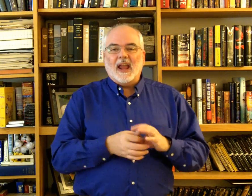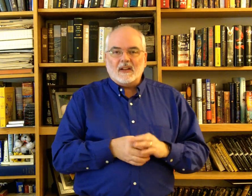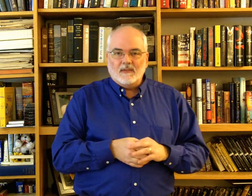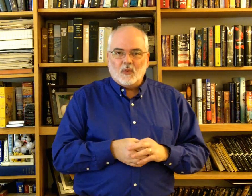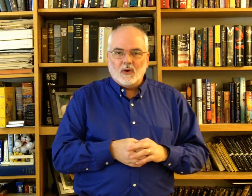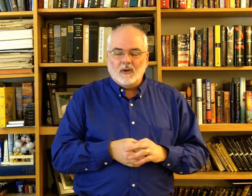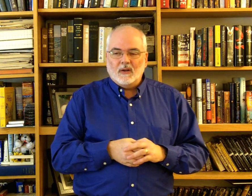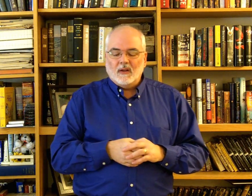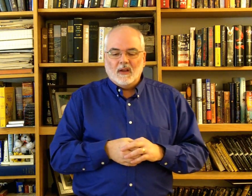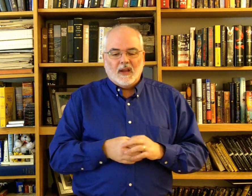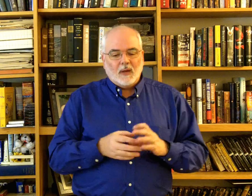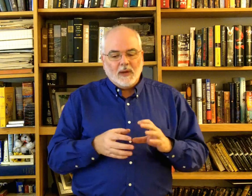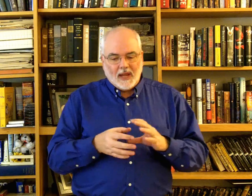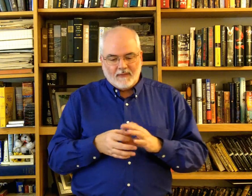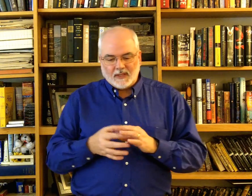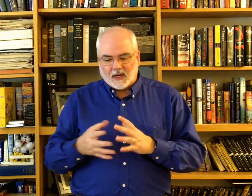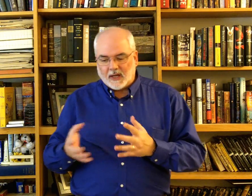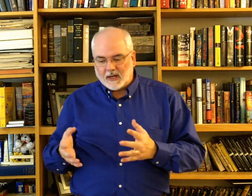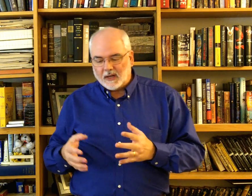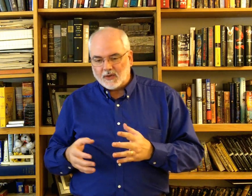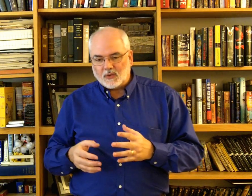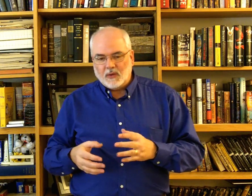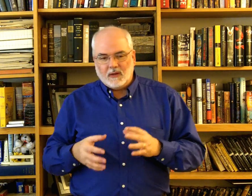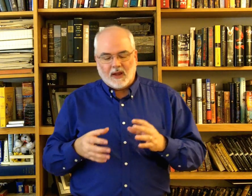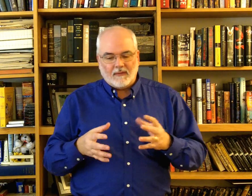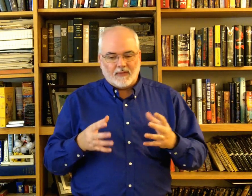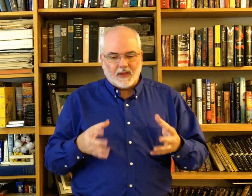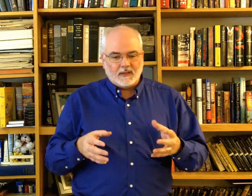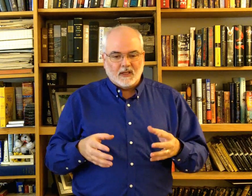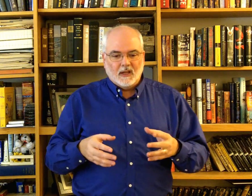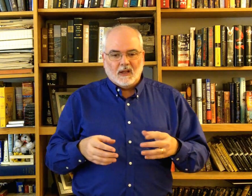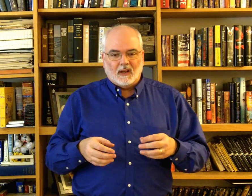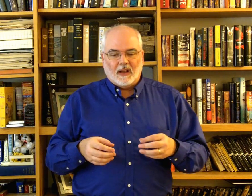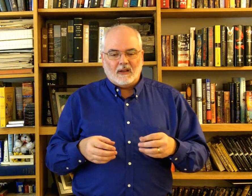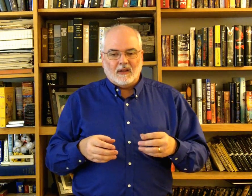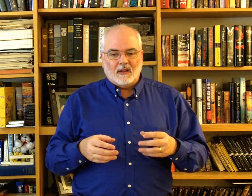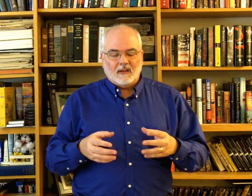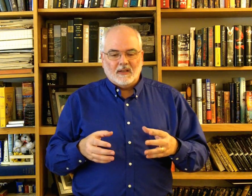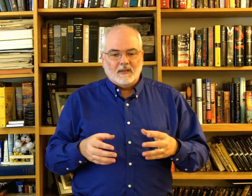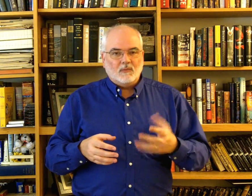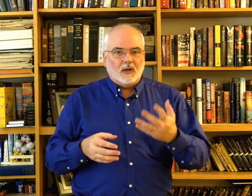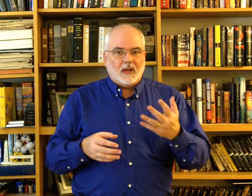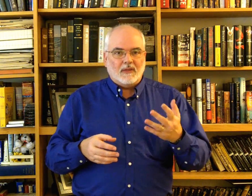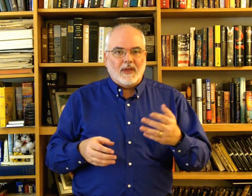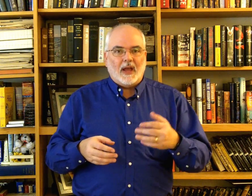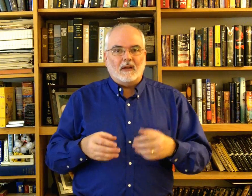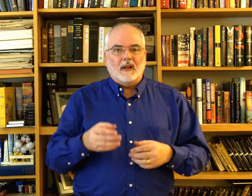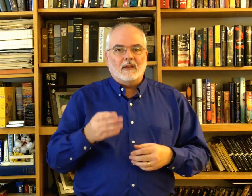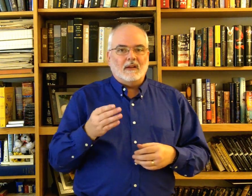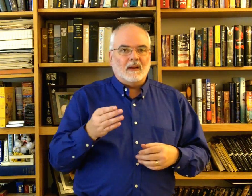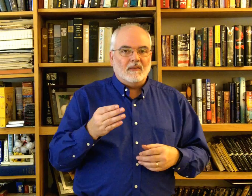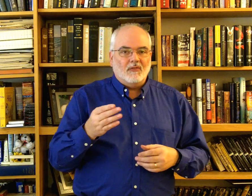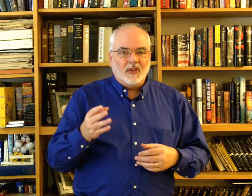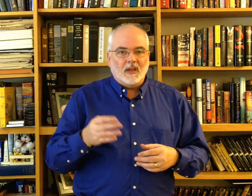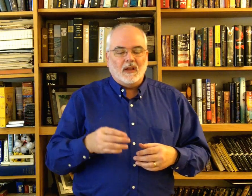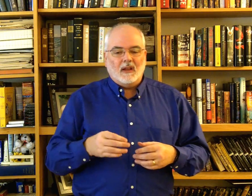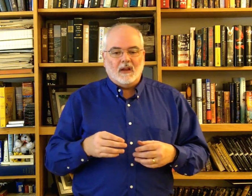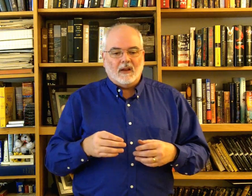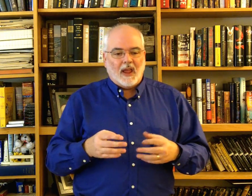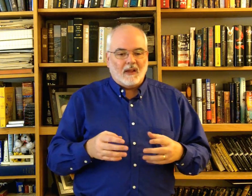connected word, and we have these a lot in English. We have things like, like that, and the, and as,